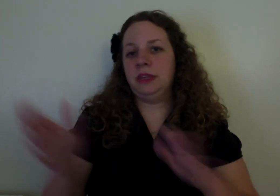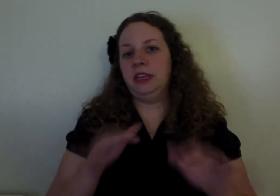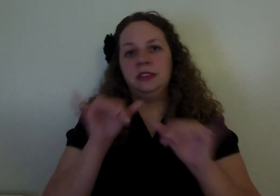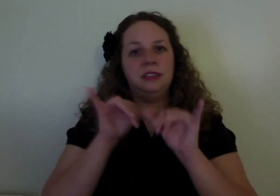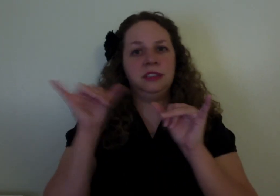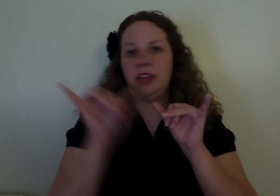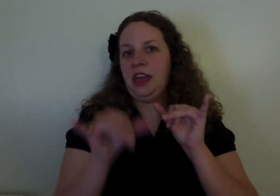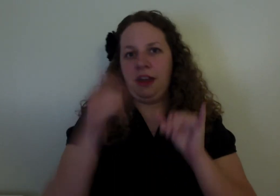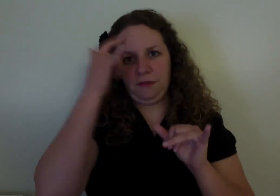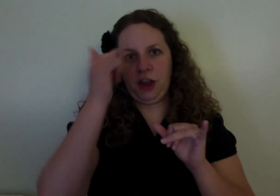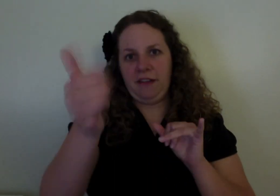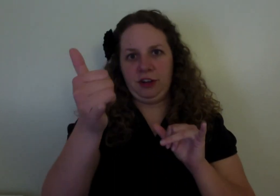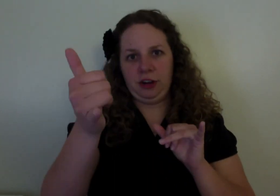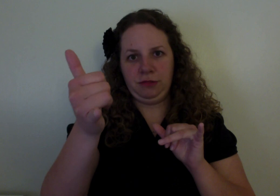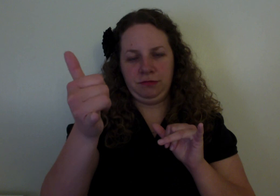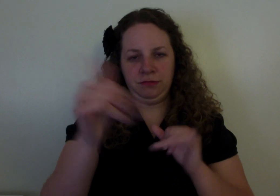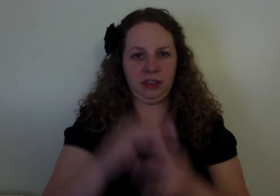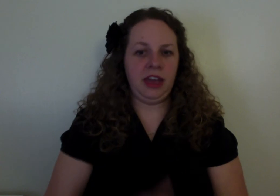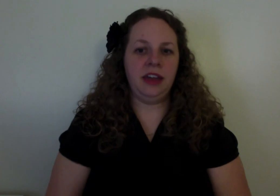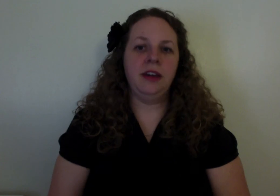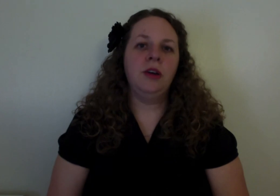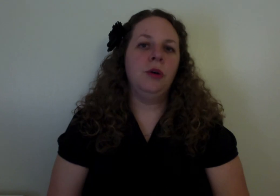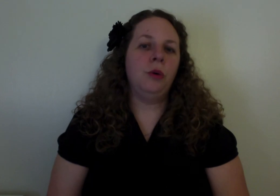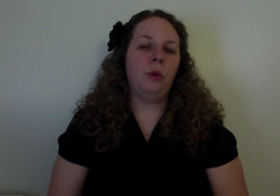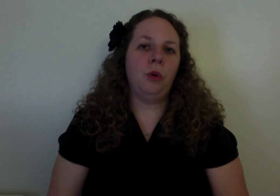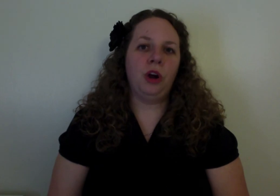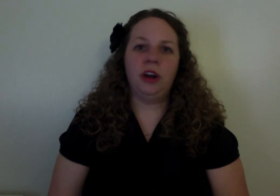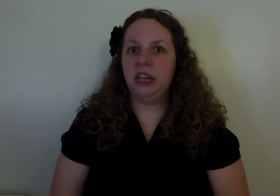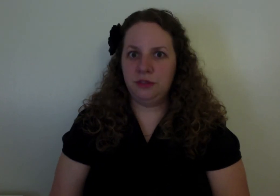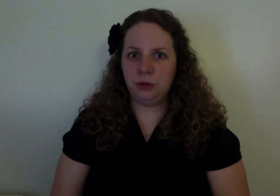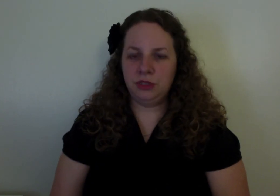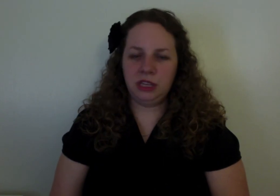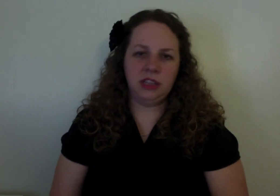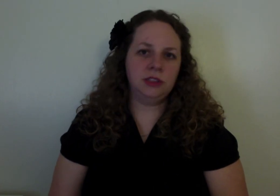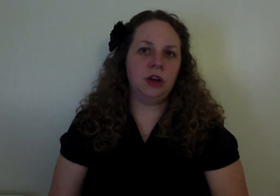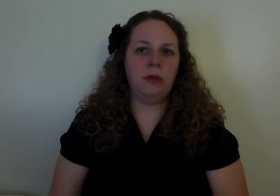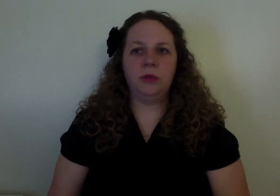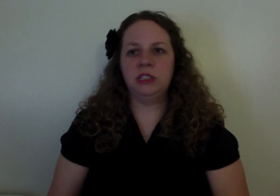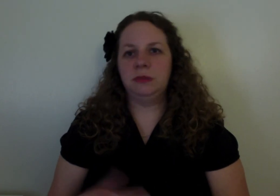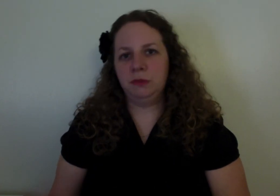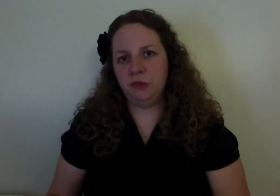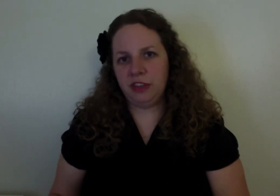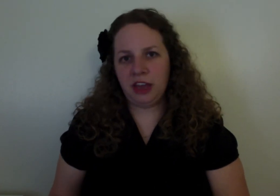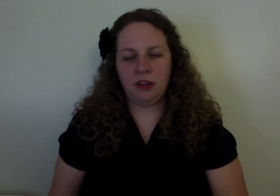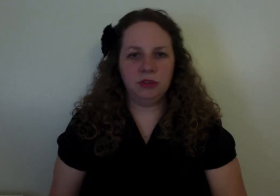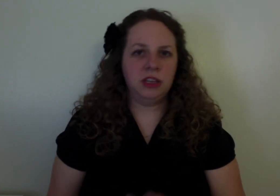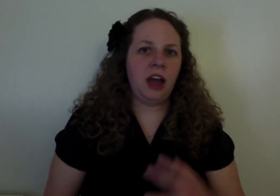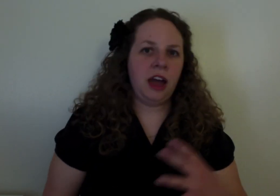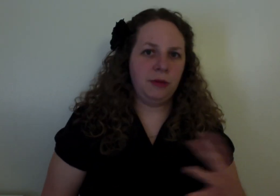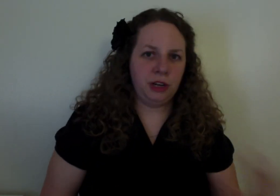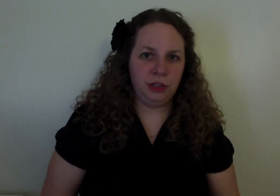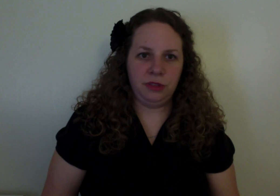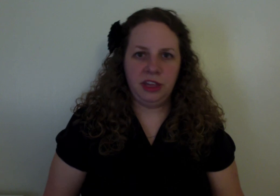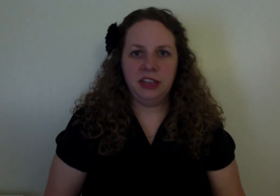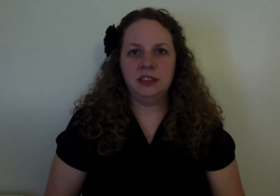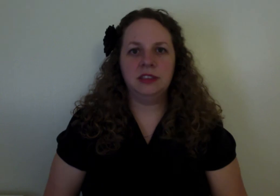plans stay forever. Okay, or any of those things. Oh, I'm going to be moving out. I want to do this. I'm